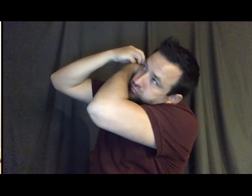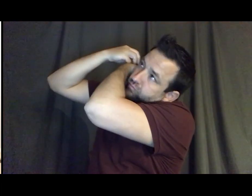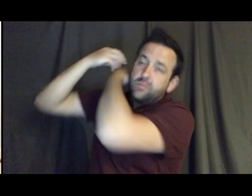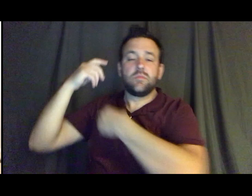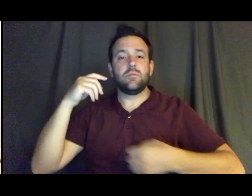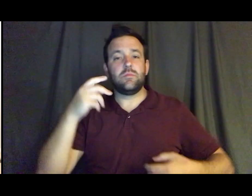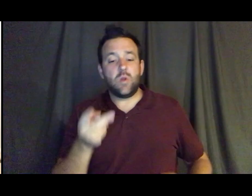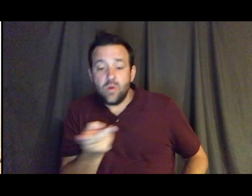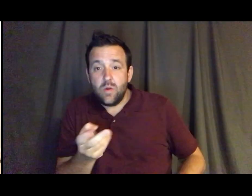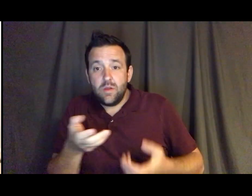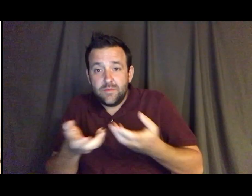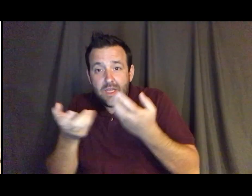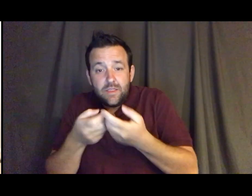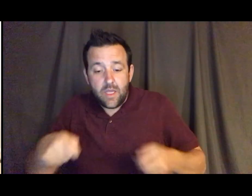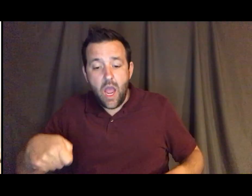chocolate-covered bricks.